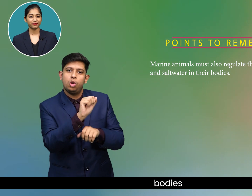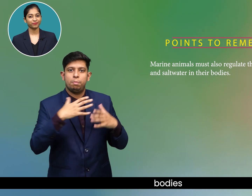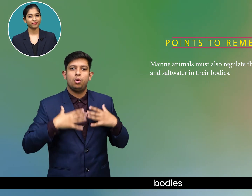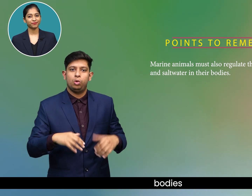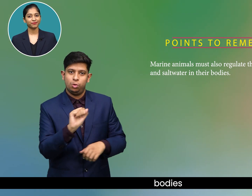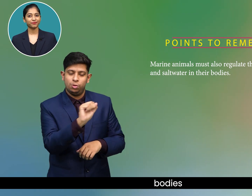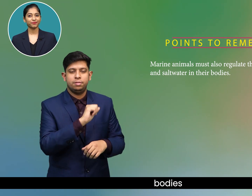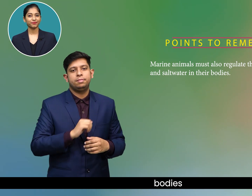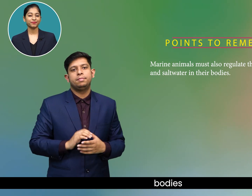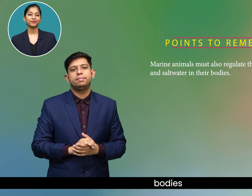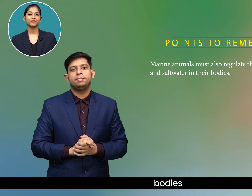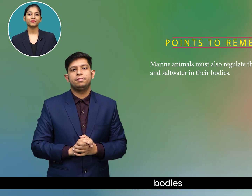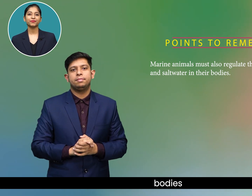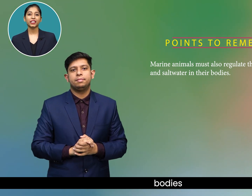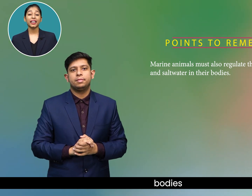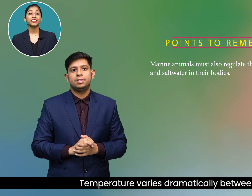bodies.